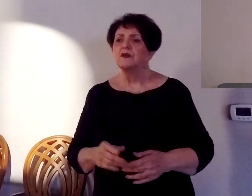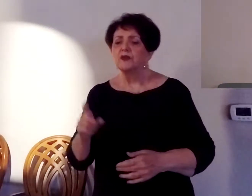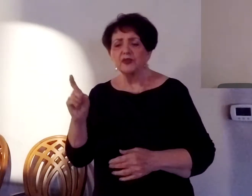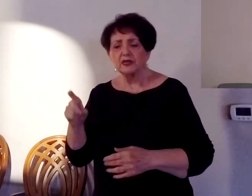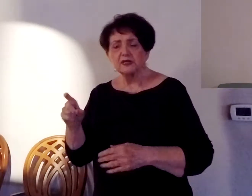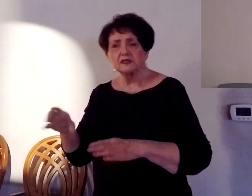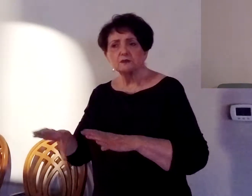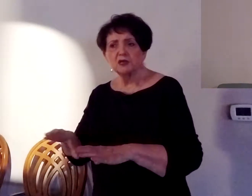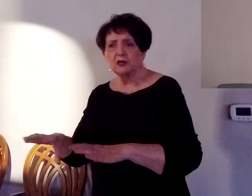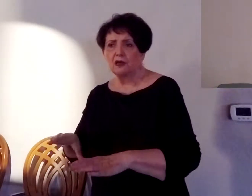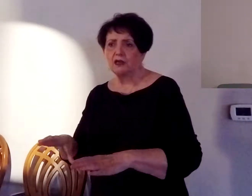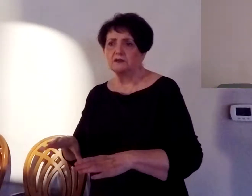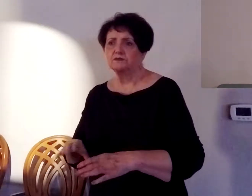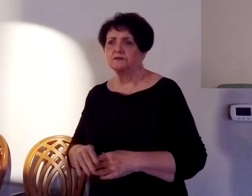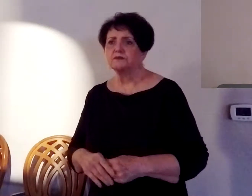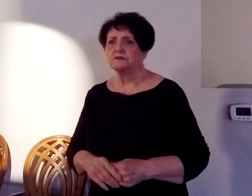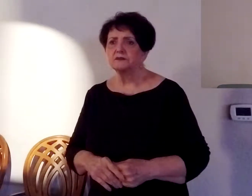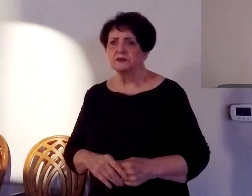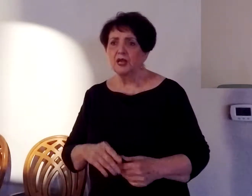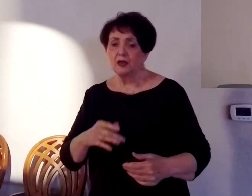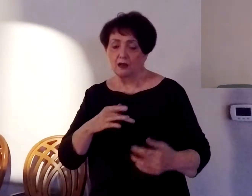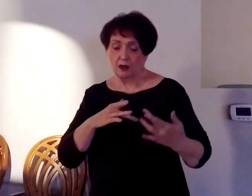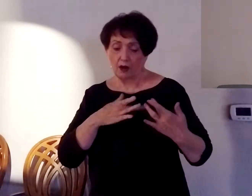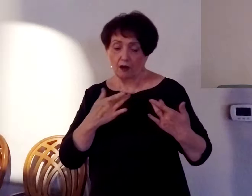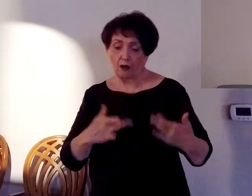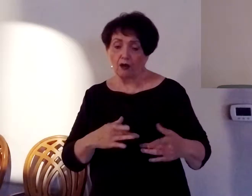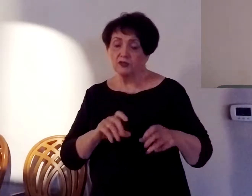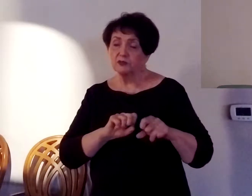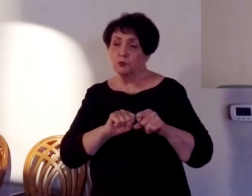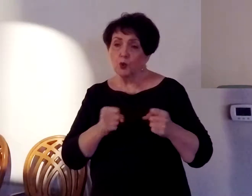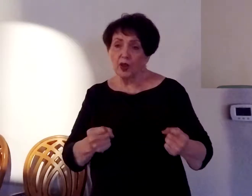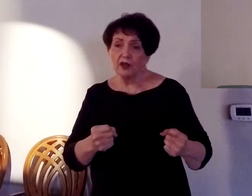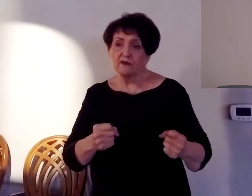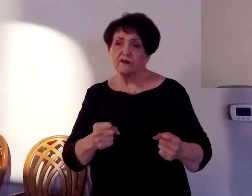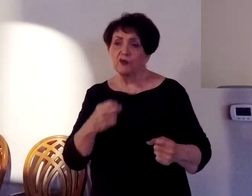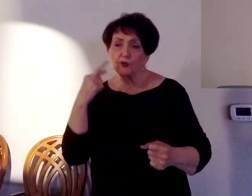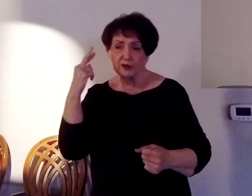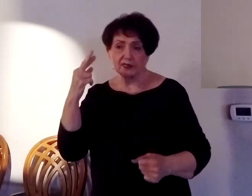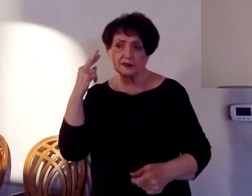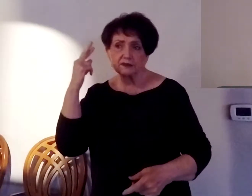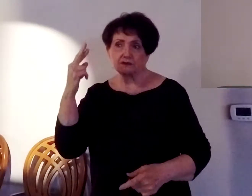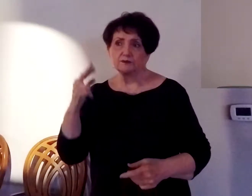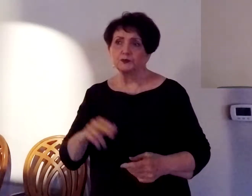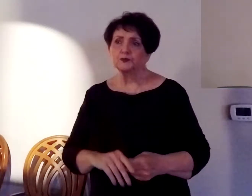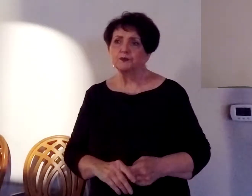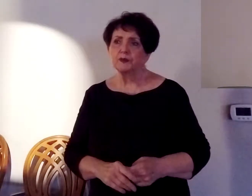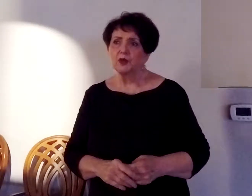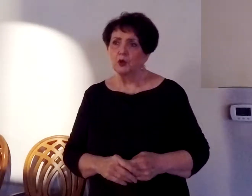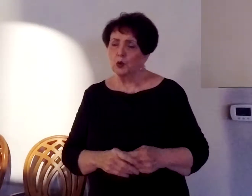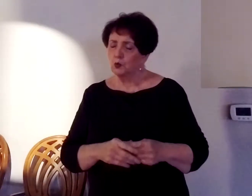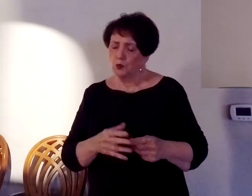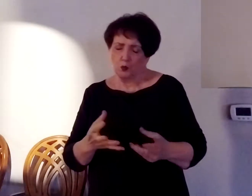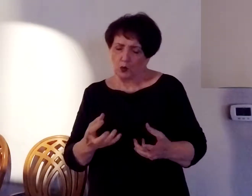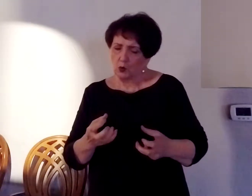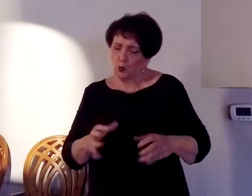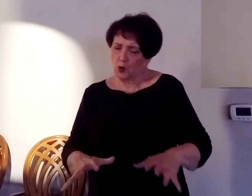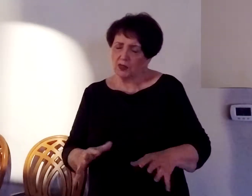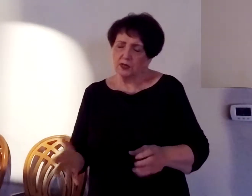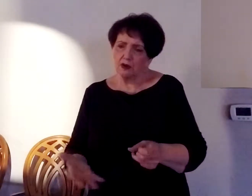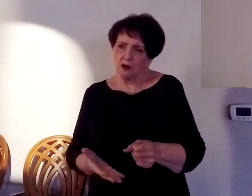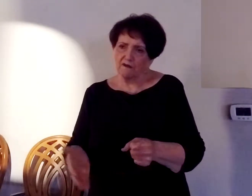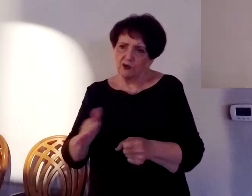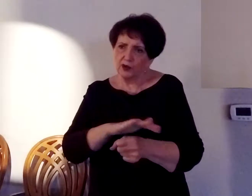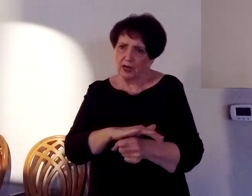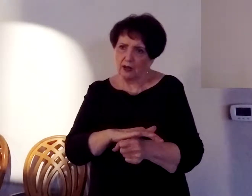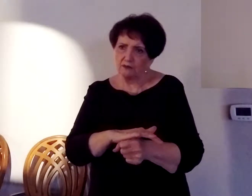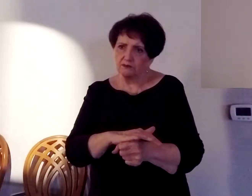done. Our hearts break for a reason, and we don't want to cover it up. We want to feel that